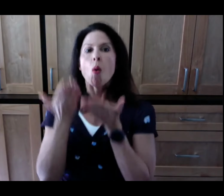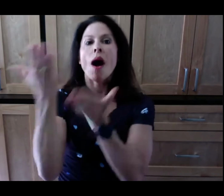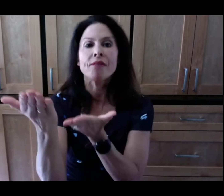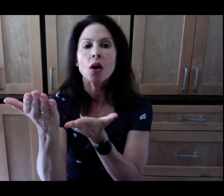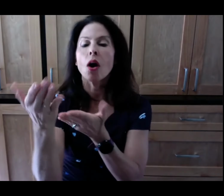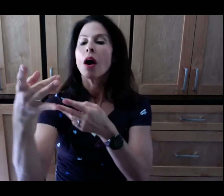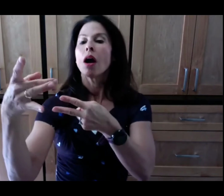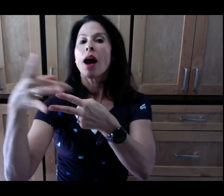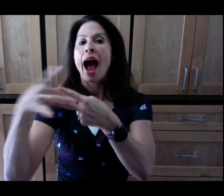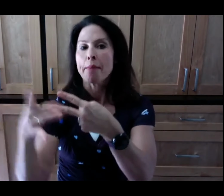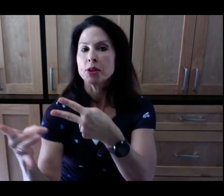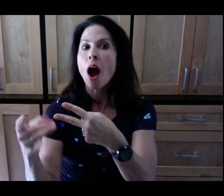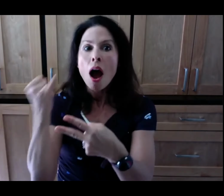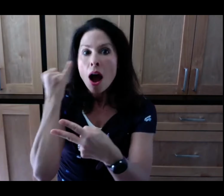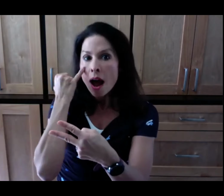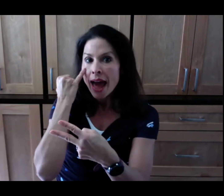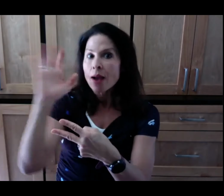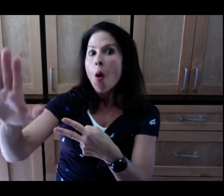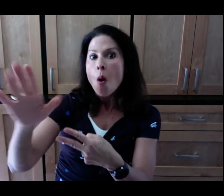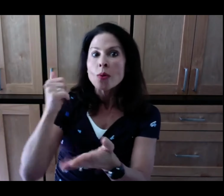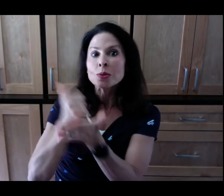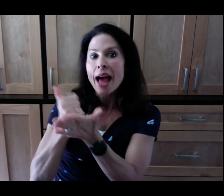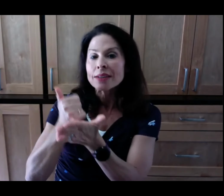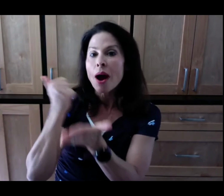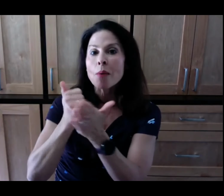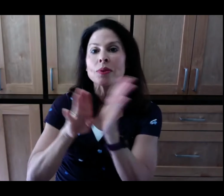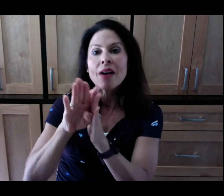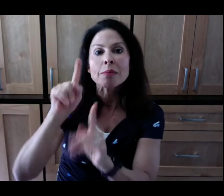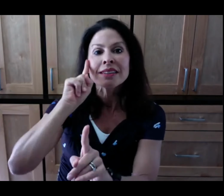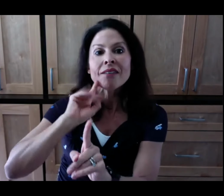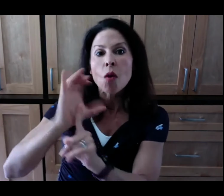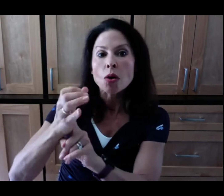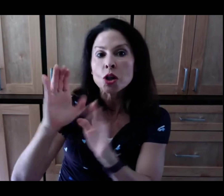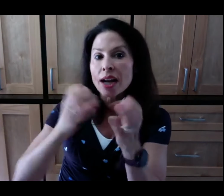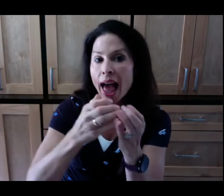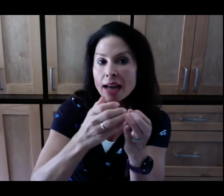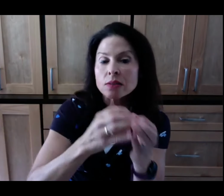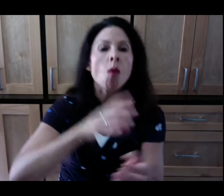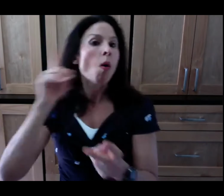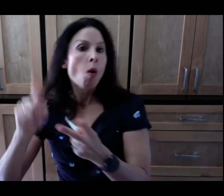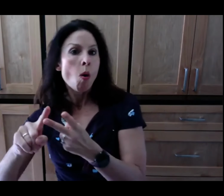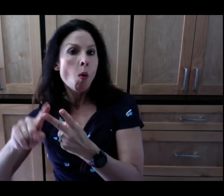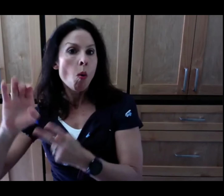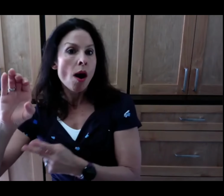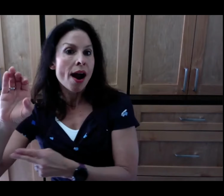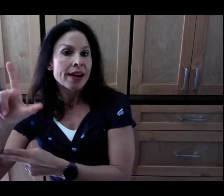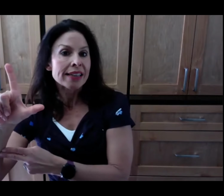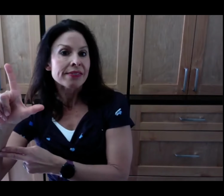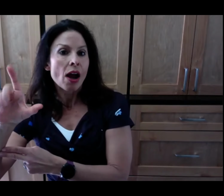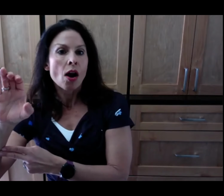I've learned that if you offer them options and ask them to help maybe develop a deaf culture